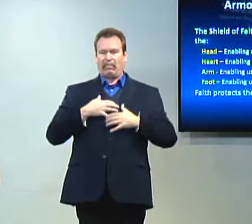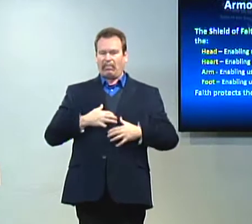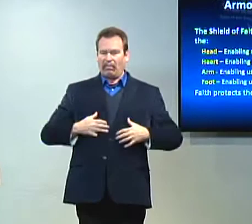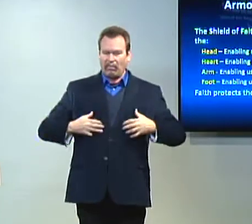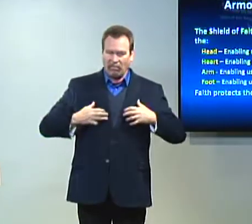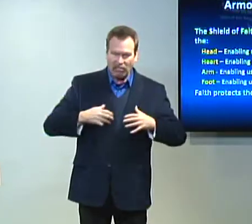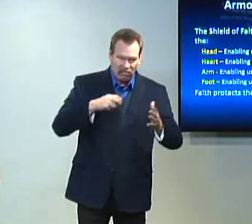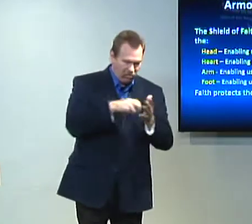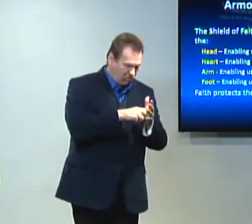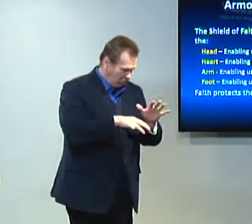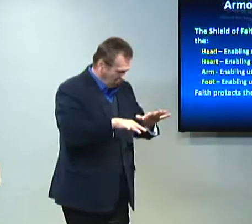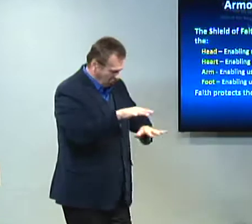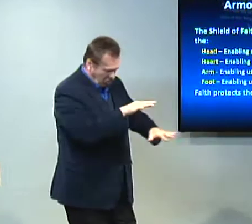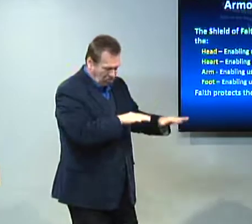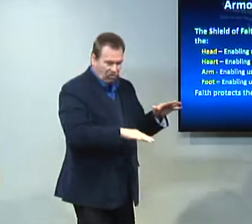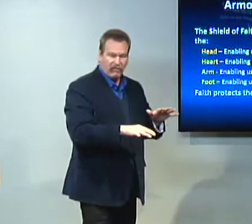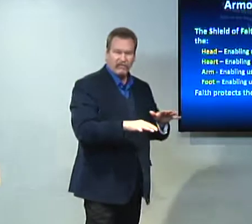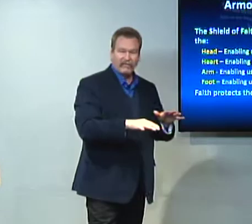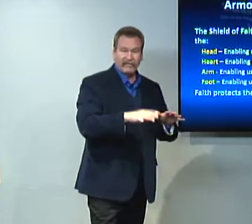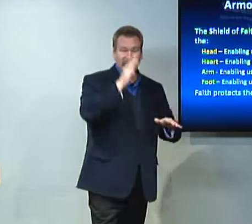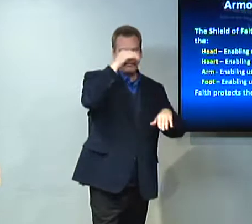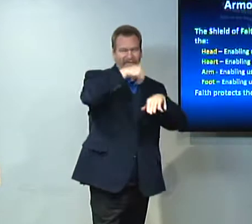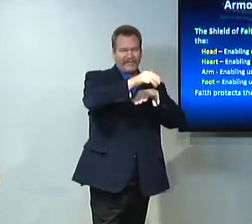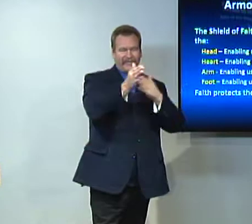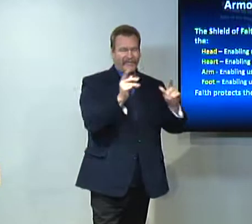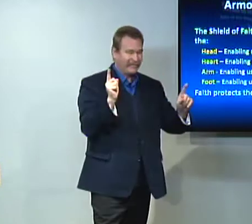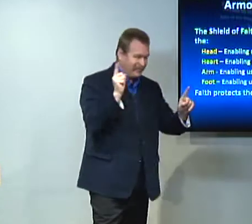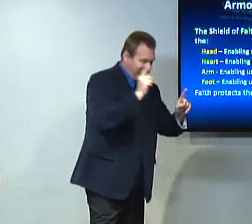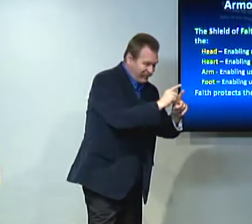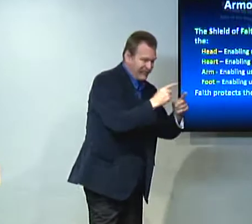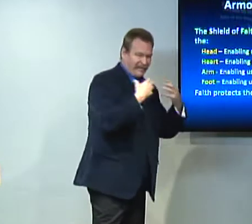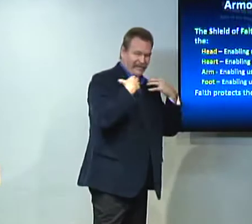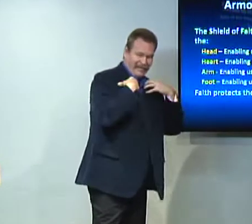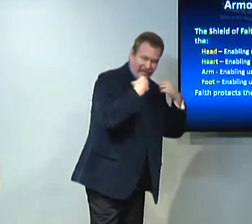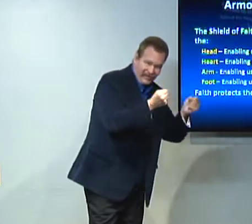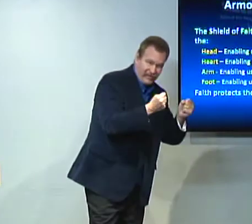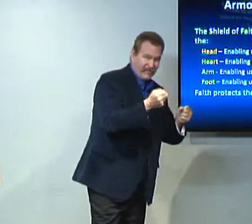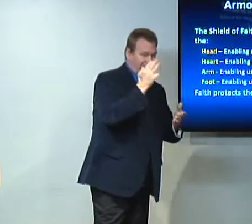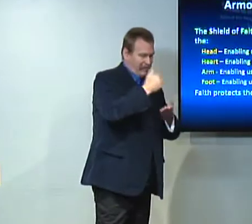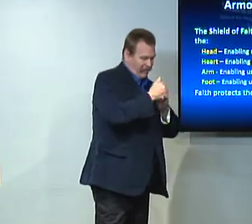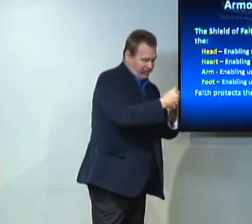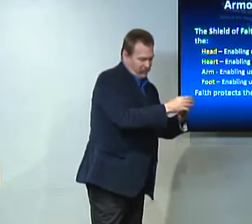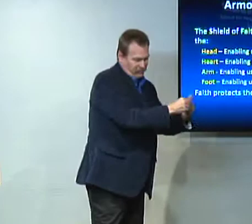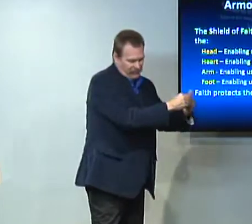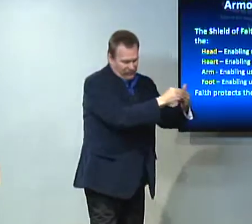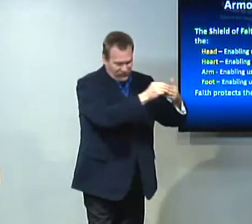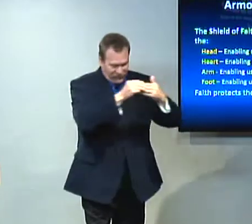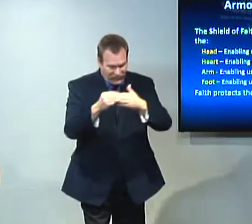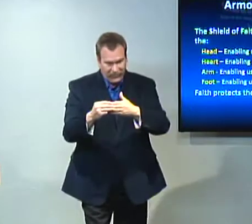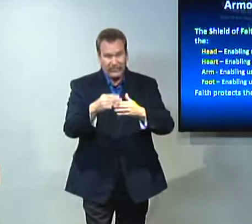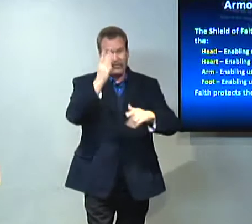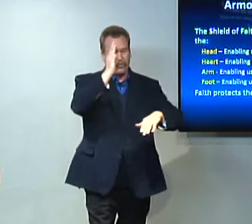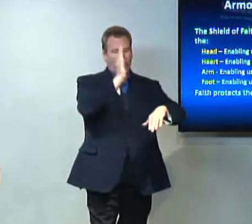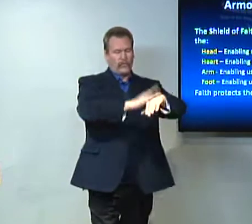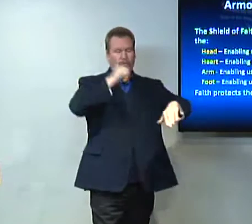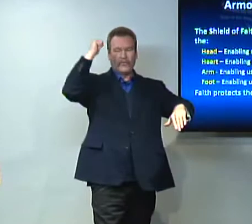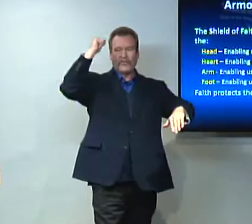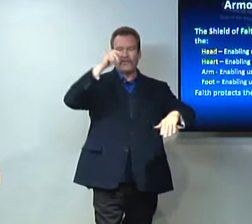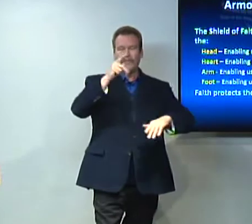him the wickedness of his ways. And then God sent him a man to heal him from his blindness. And then